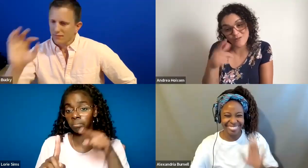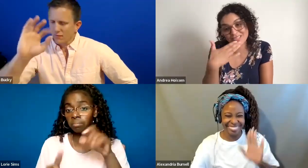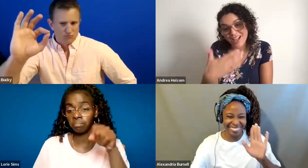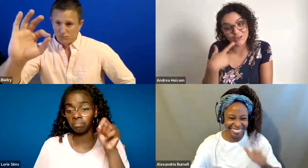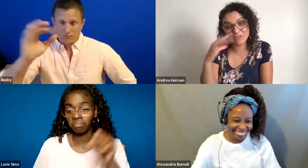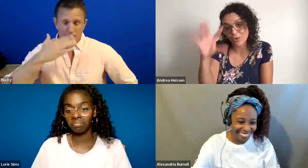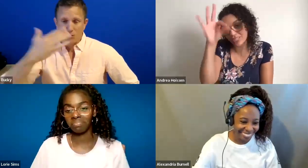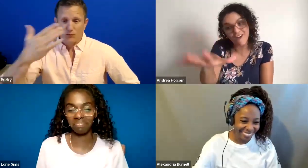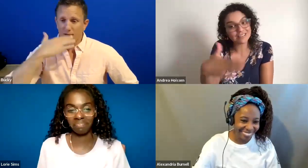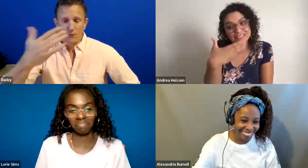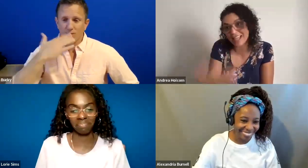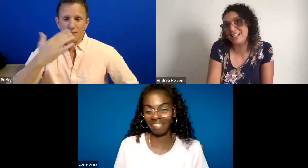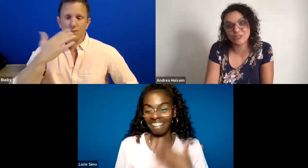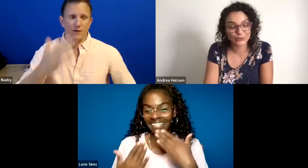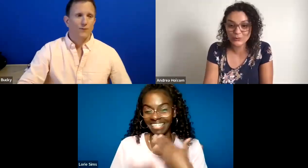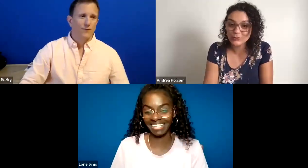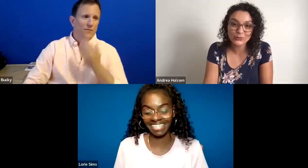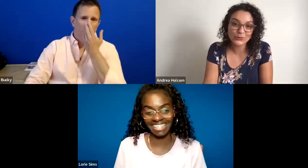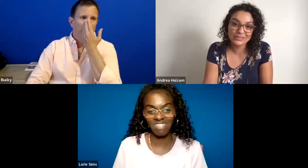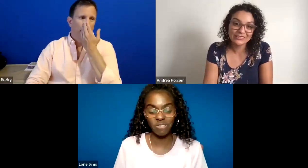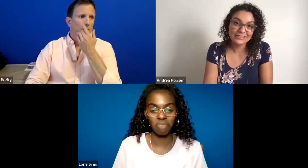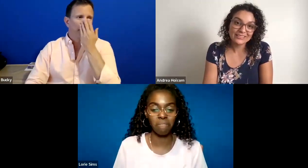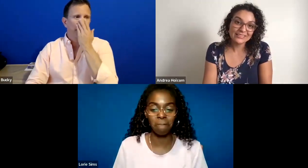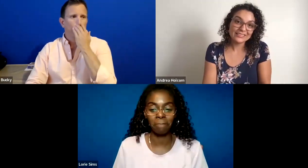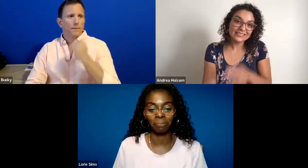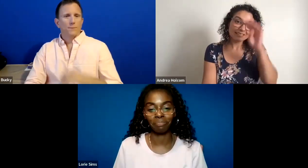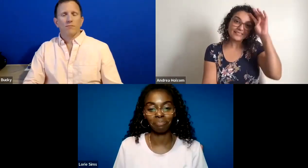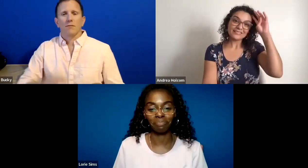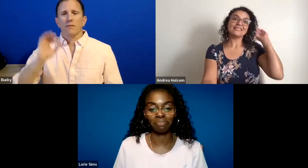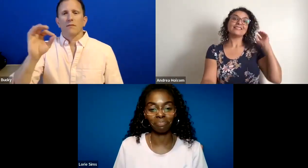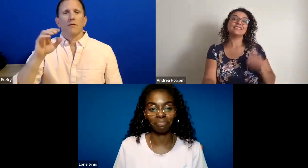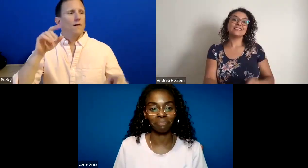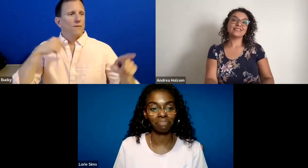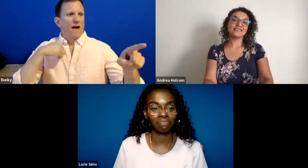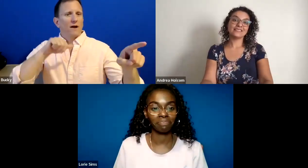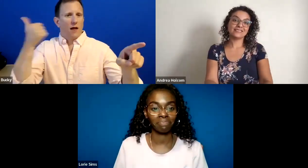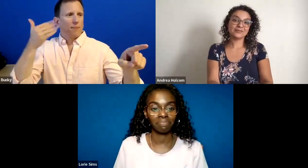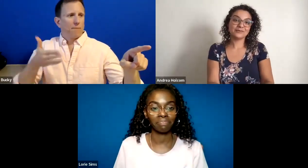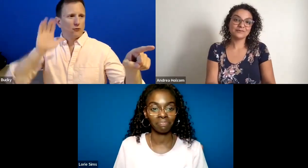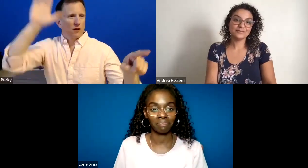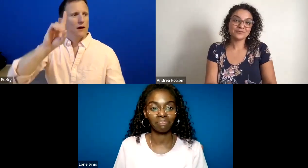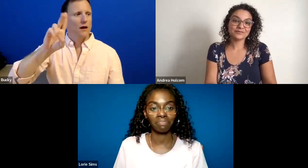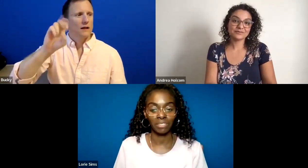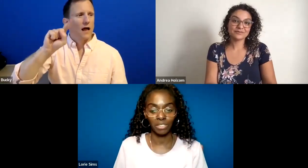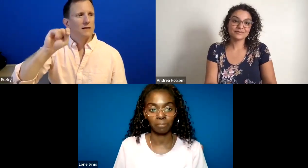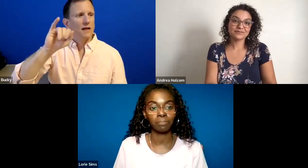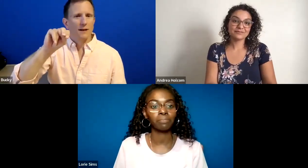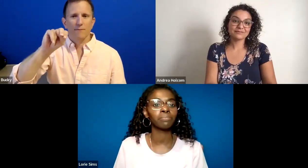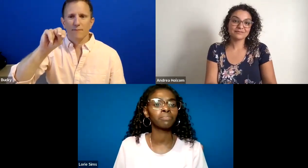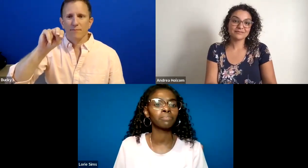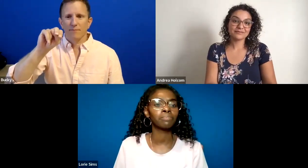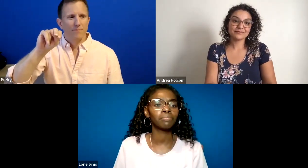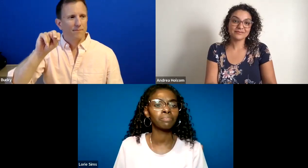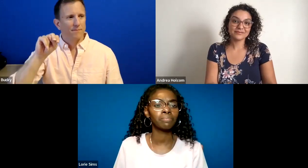my last question for you. How can we make sure that we really feel supported after that? Thank you. That's a great point. Thank you. We have